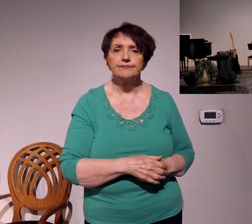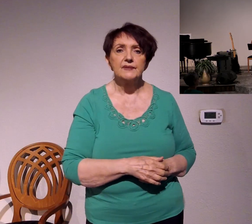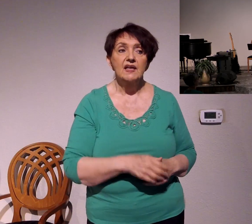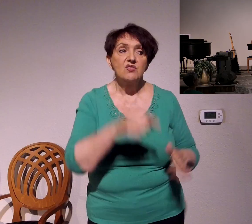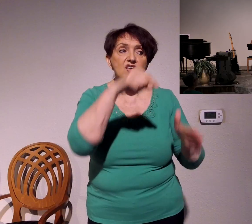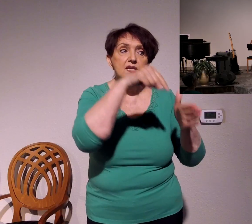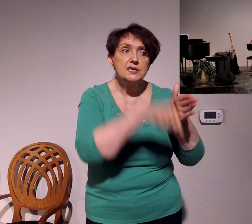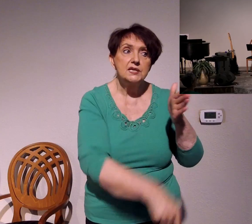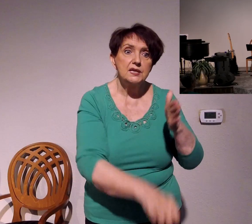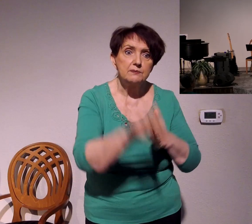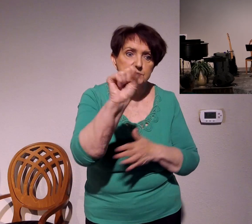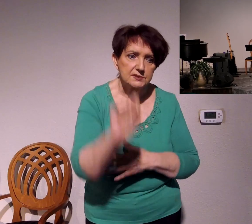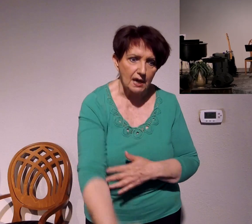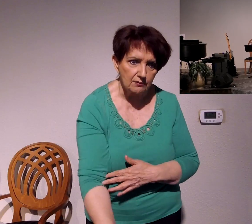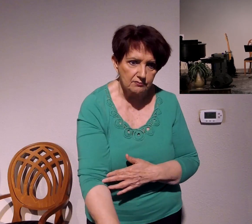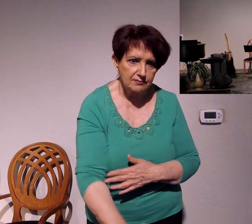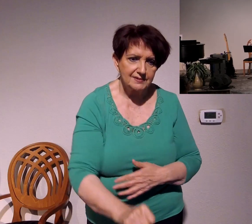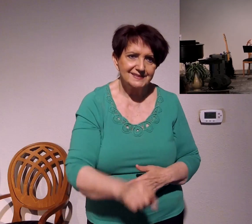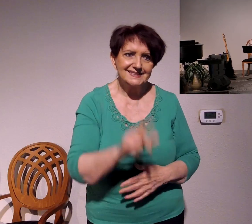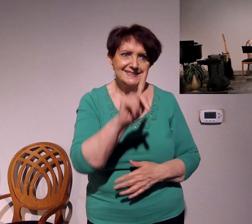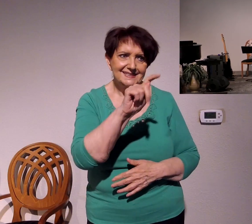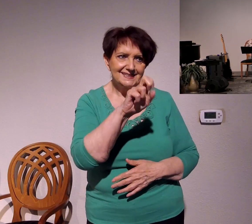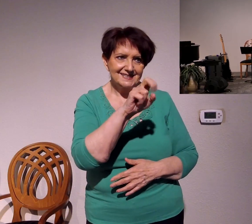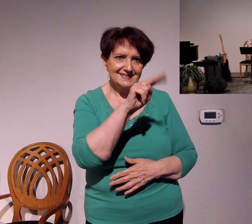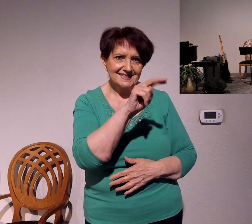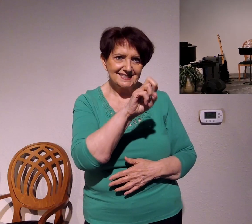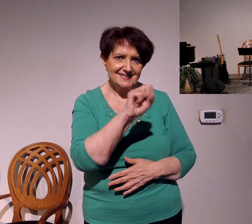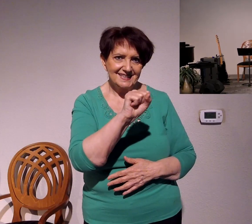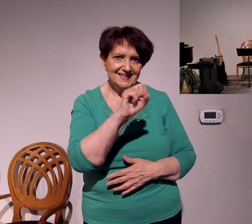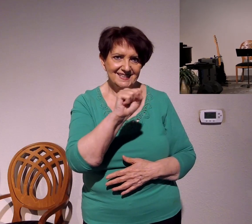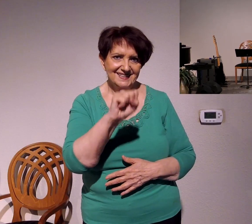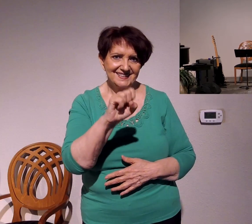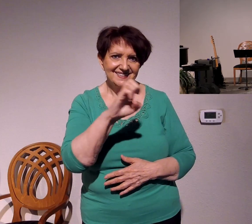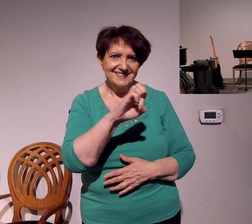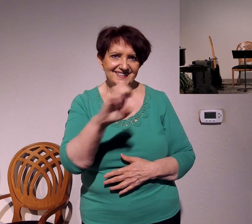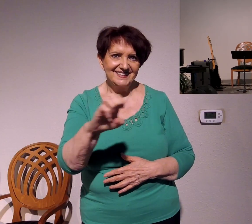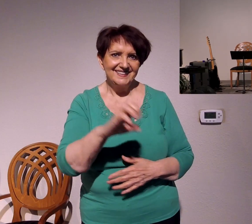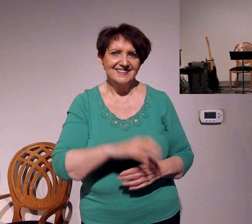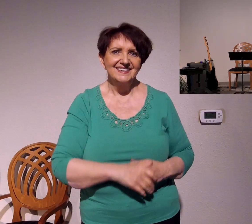deep South, like Tennessee. Oh, good.